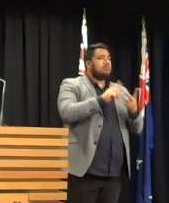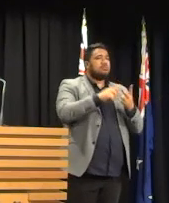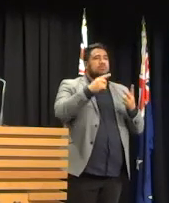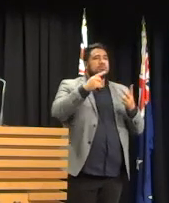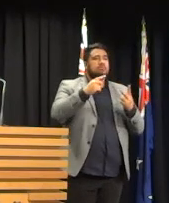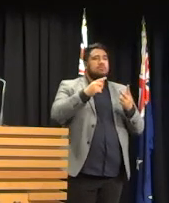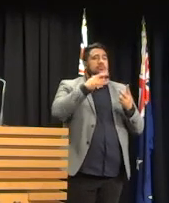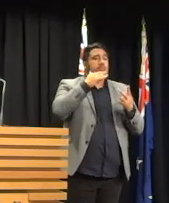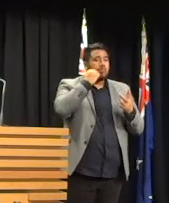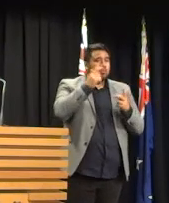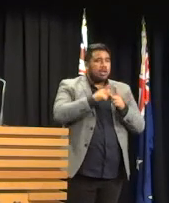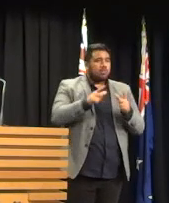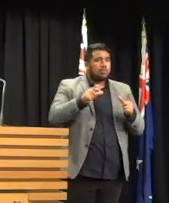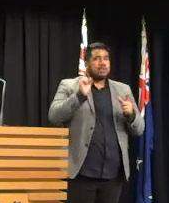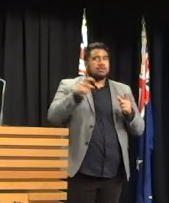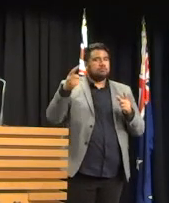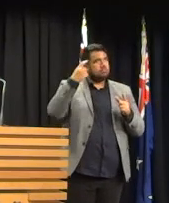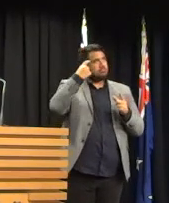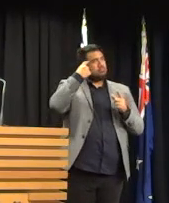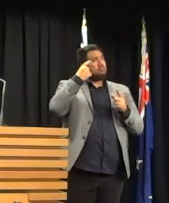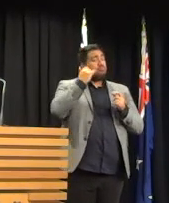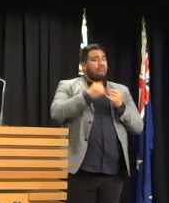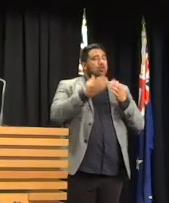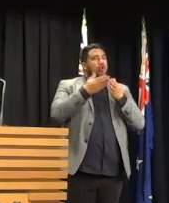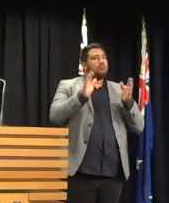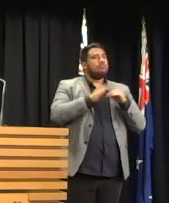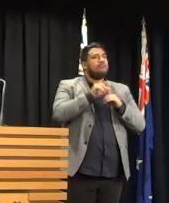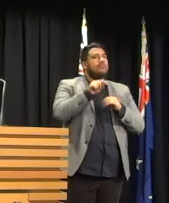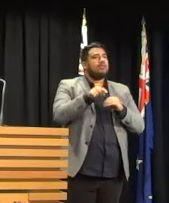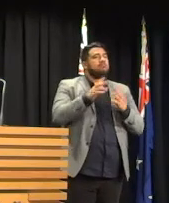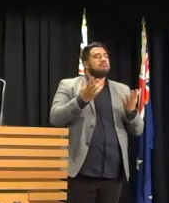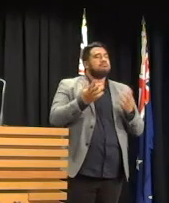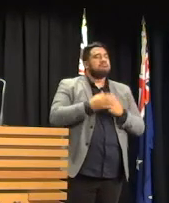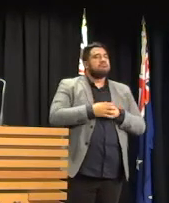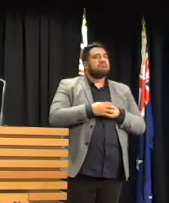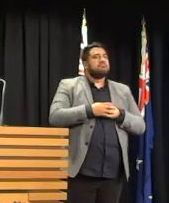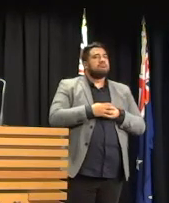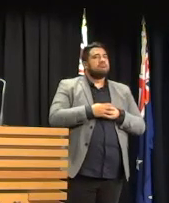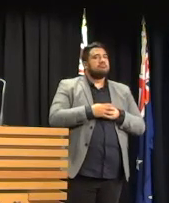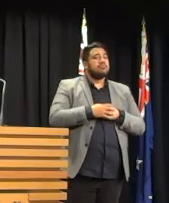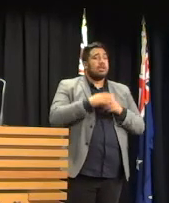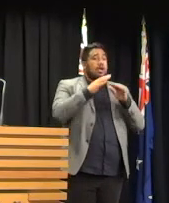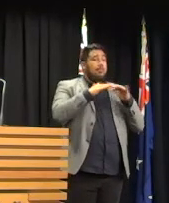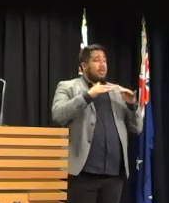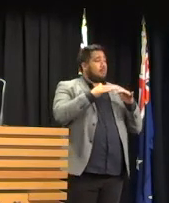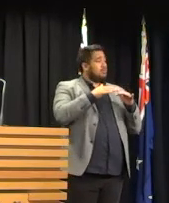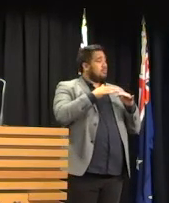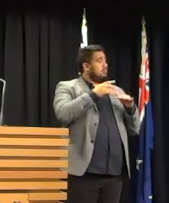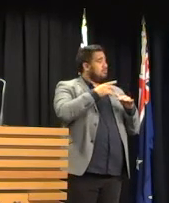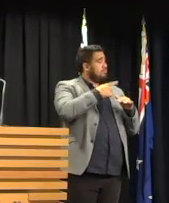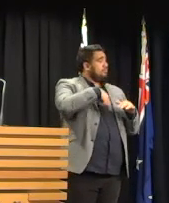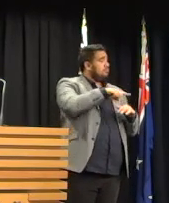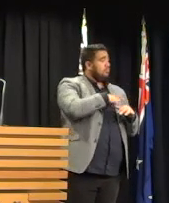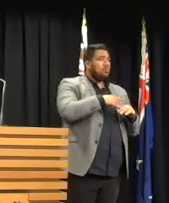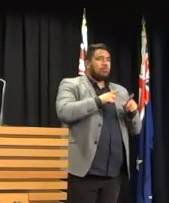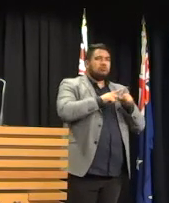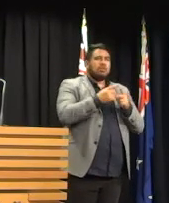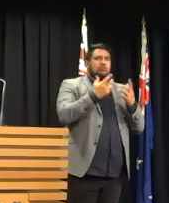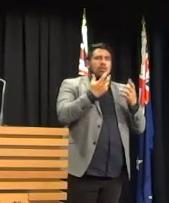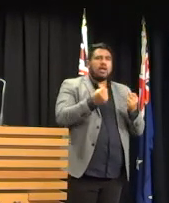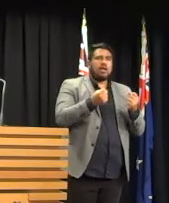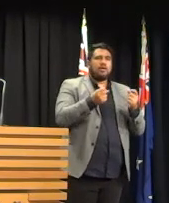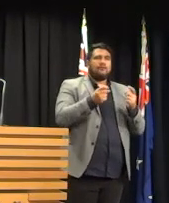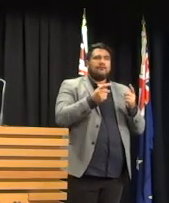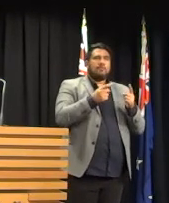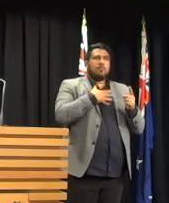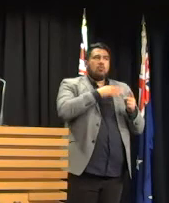that's obviously something I remain very open to. And within Parliament we've tried to make